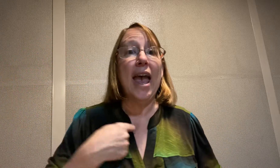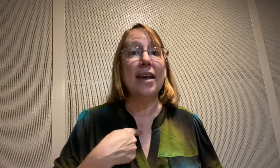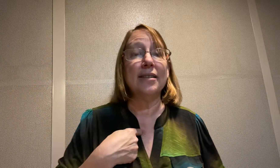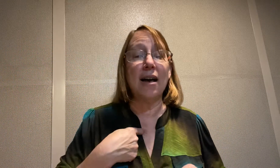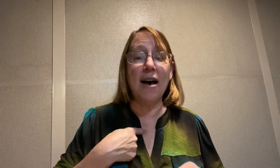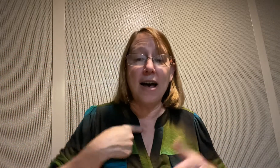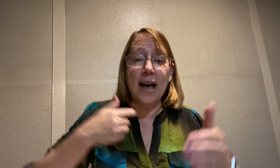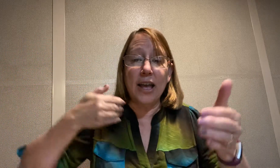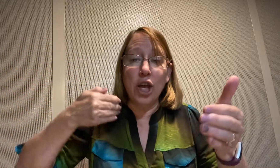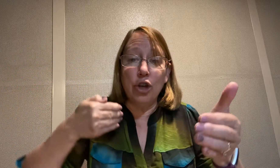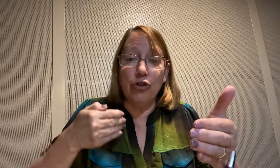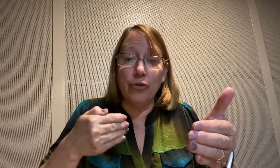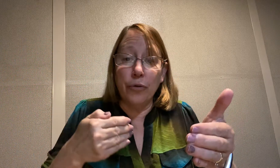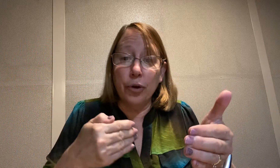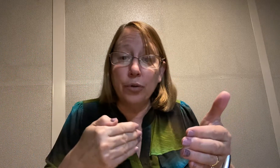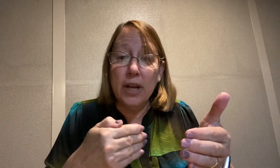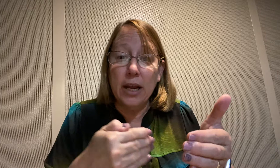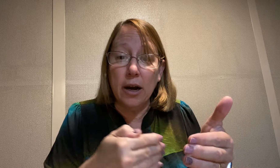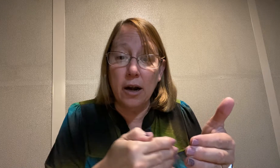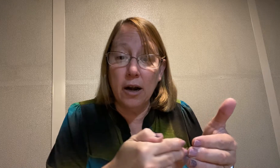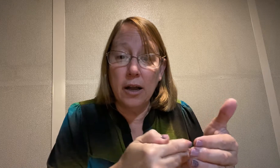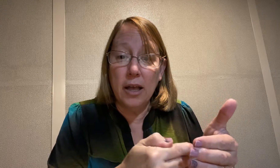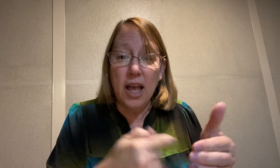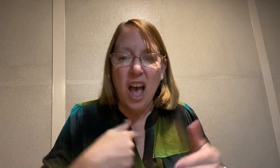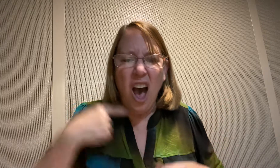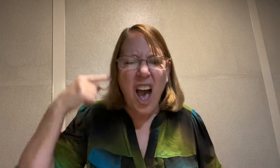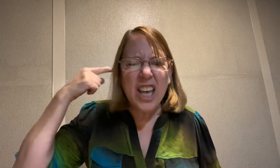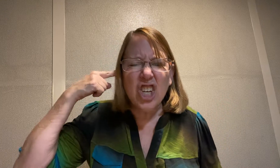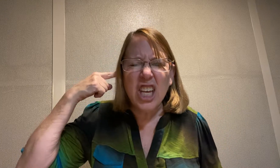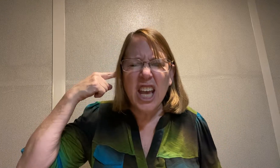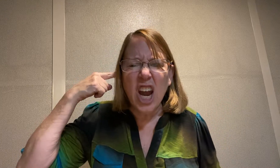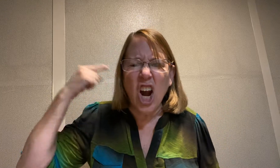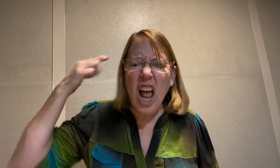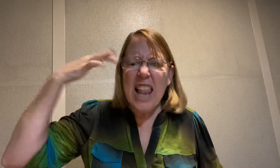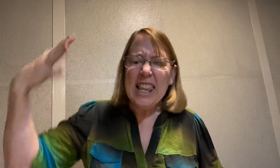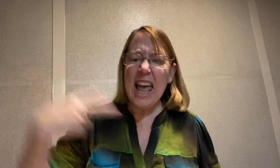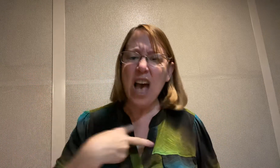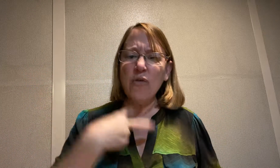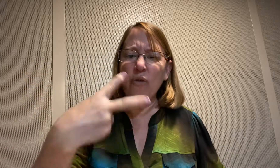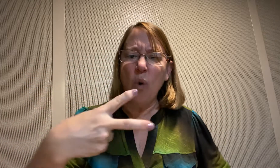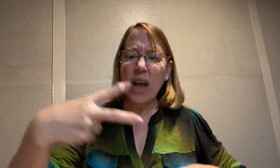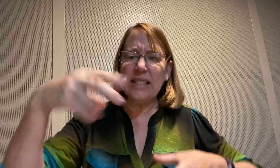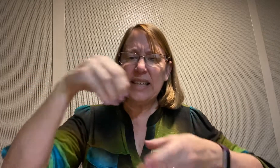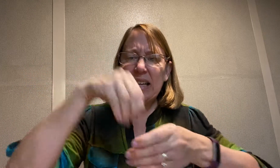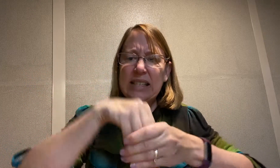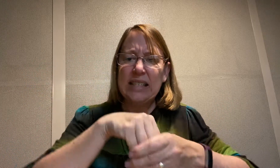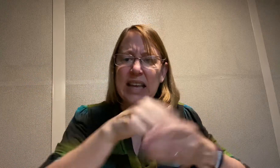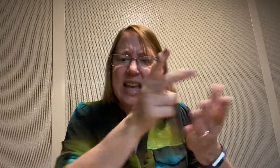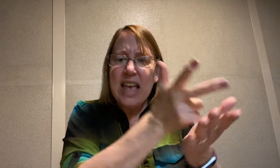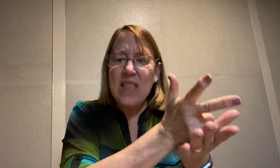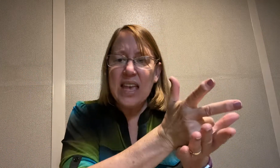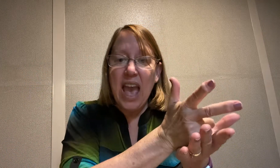As I drew near, I could hear loud voices in the